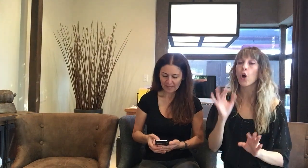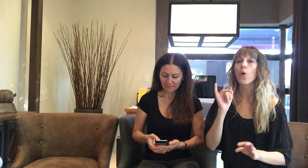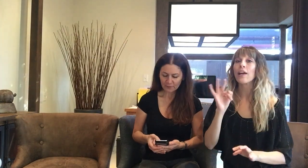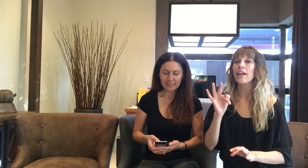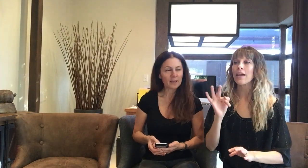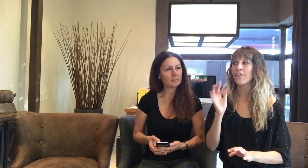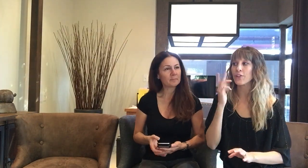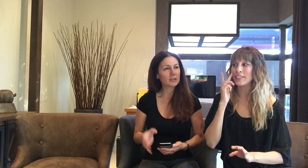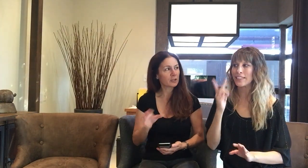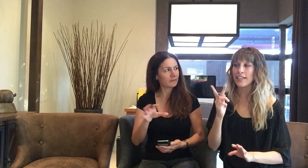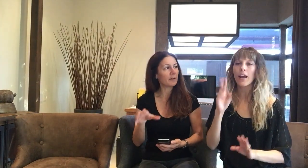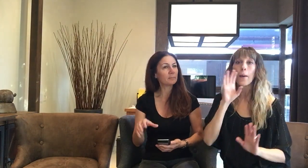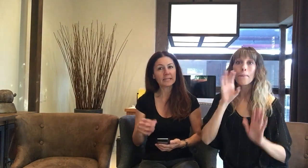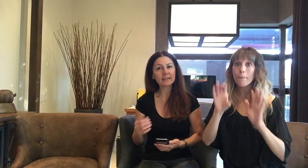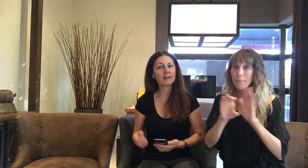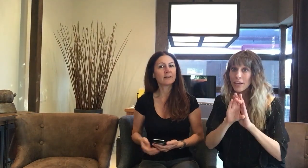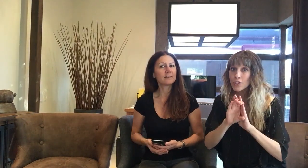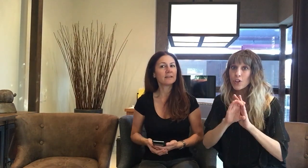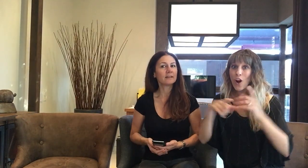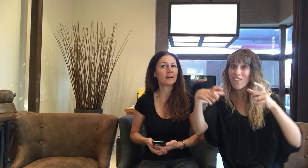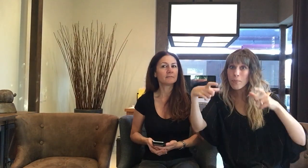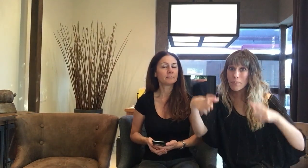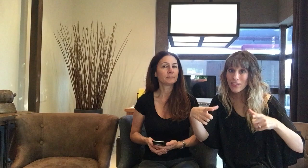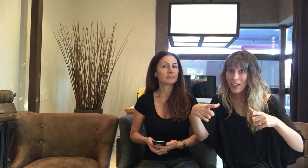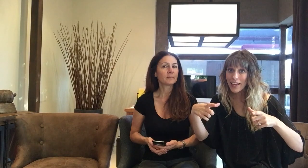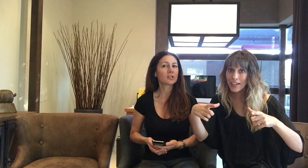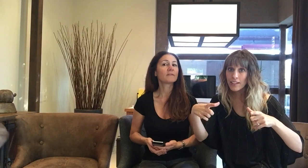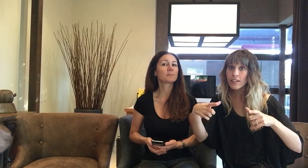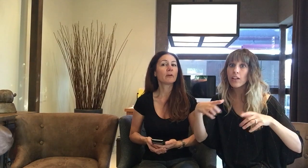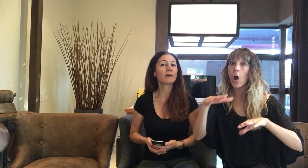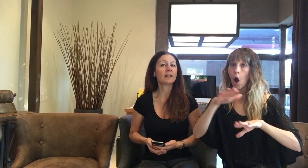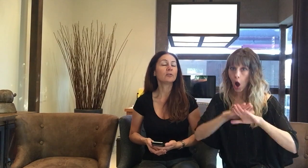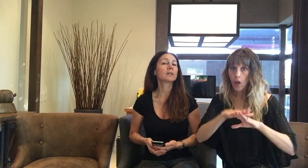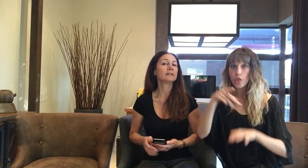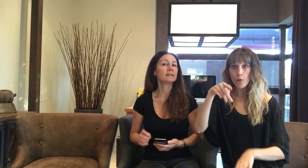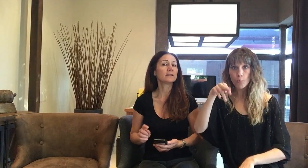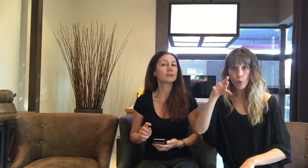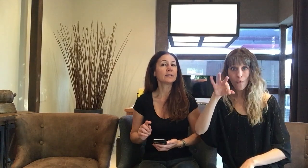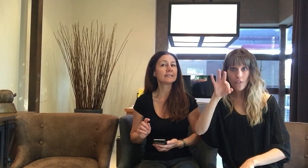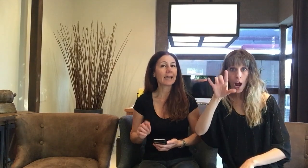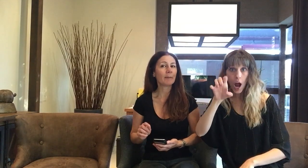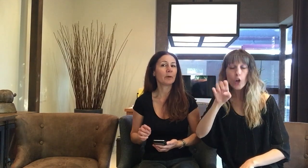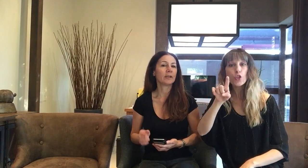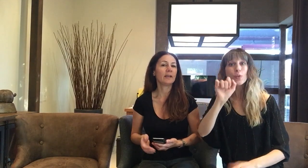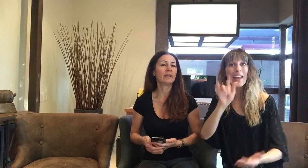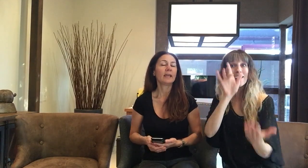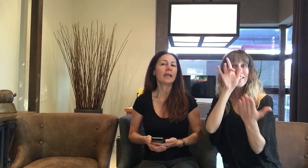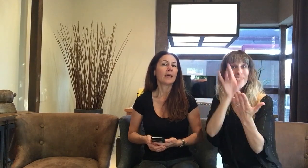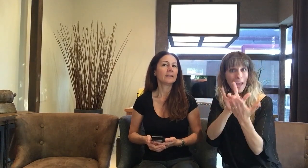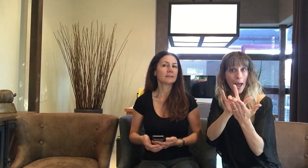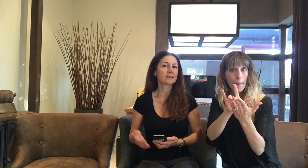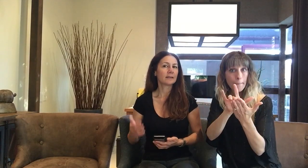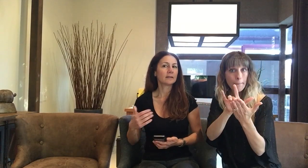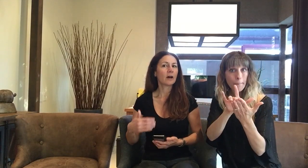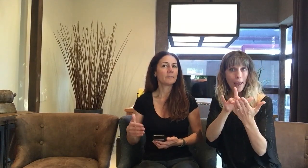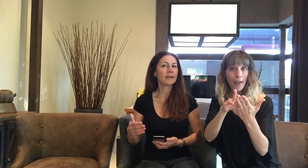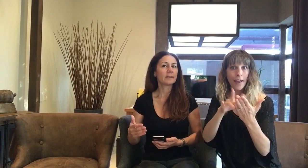if you see a picture of a plate on the chef's profile, you can literally tap on it, and it'll send an